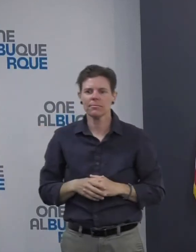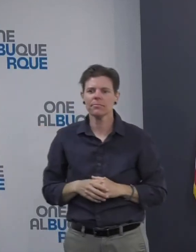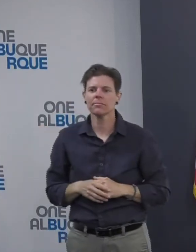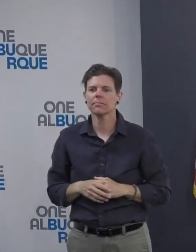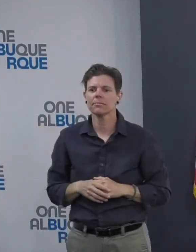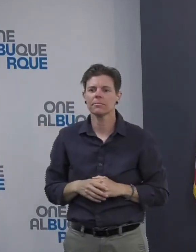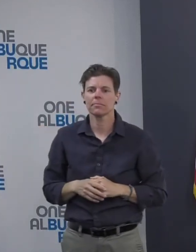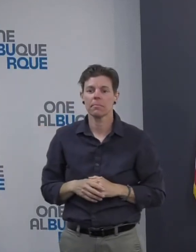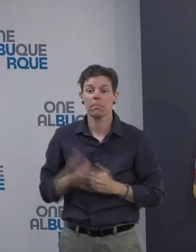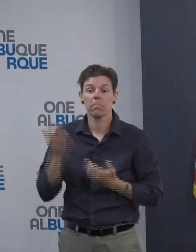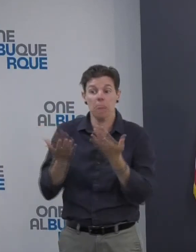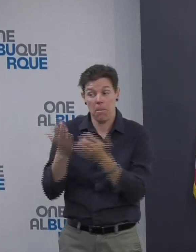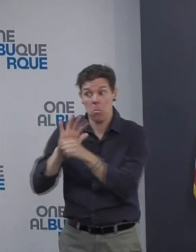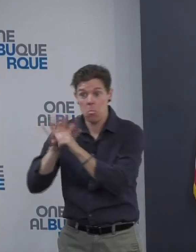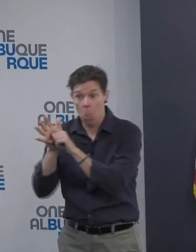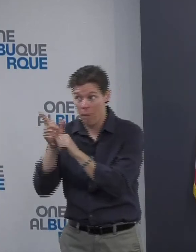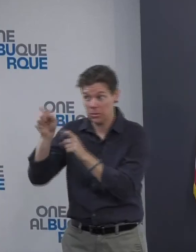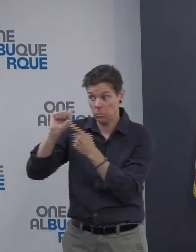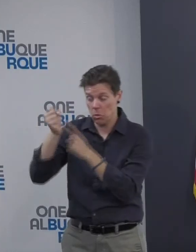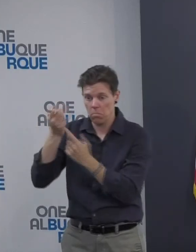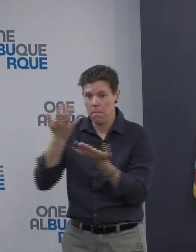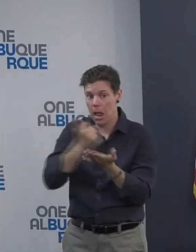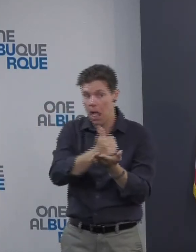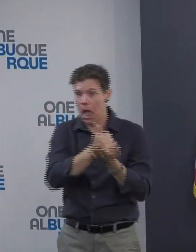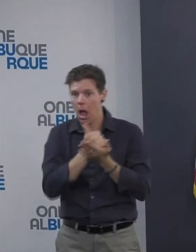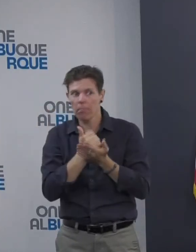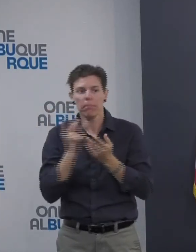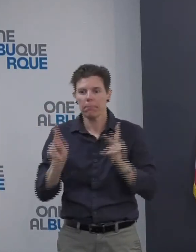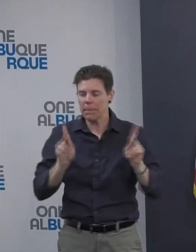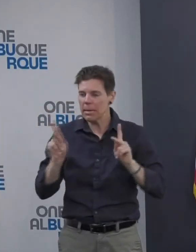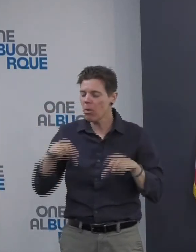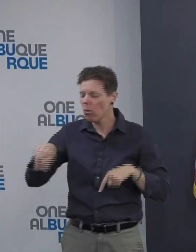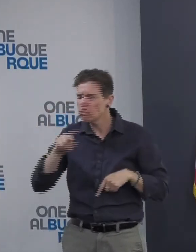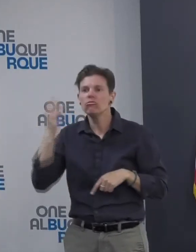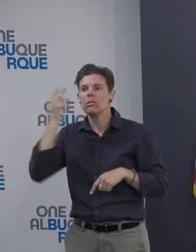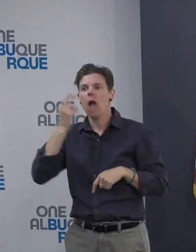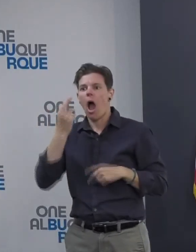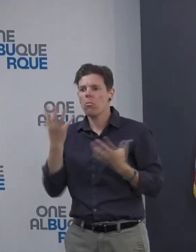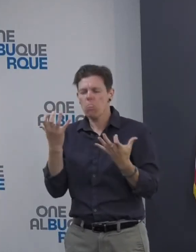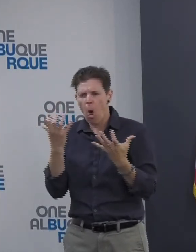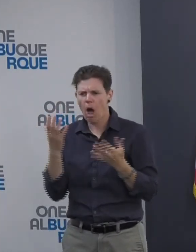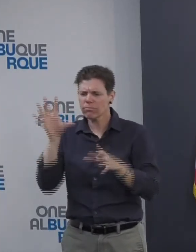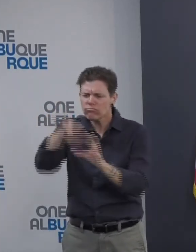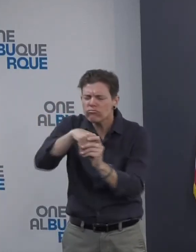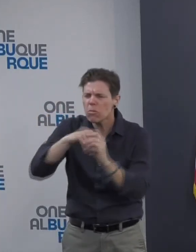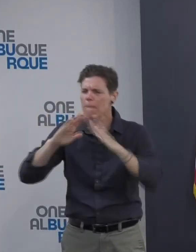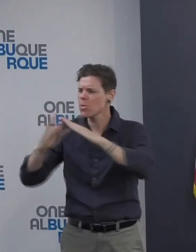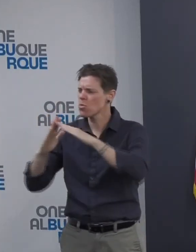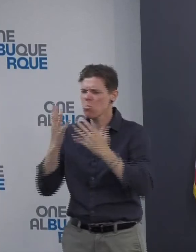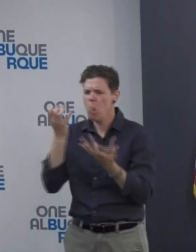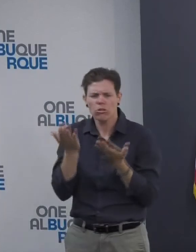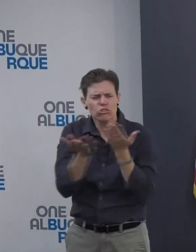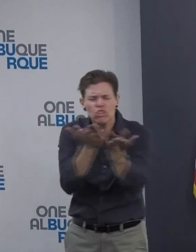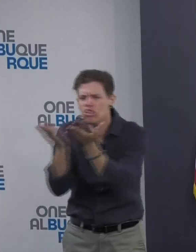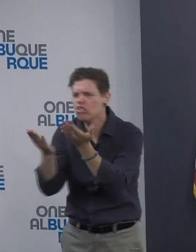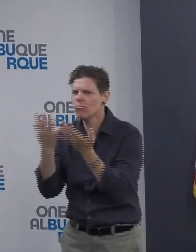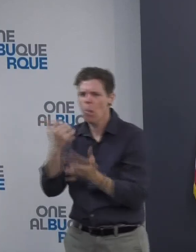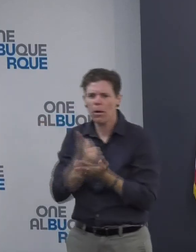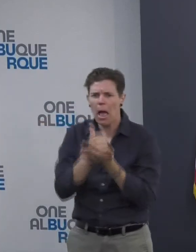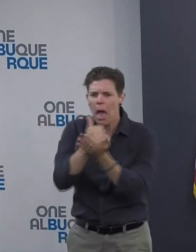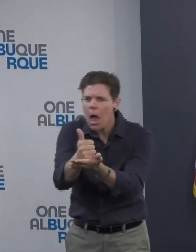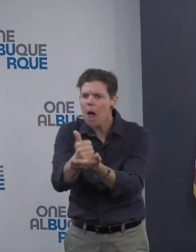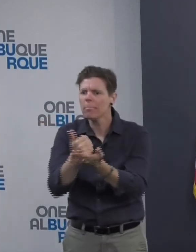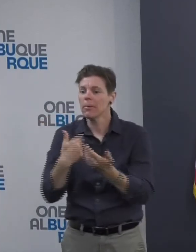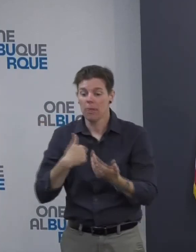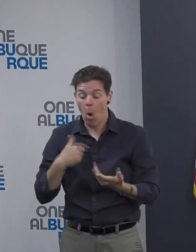are realizing this is a great way to serve your community. And we also know, look, there's been lots of layoffs and so forth. So we're really pitching this as a